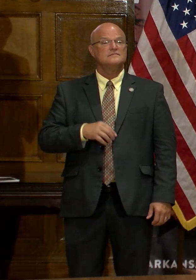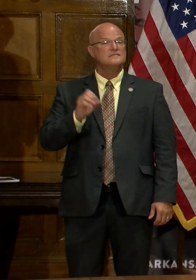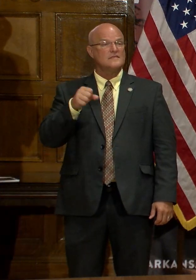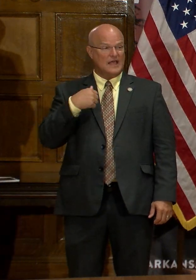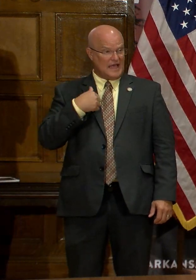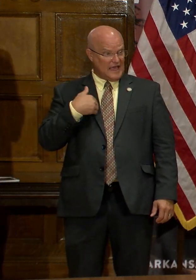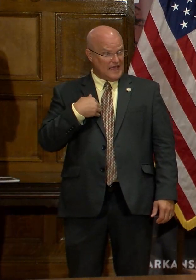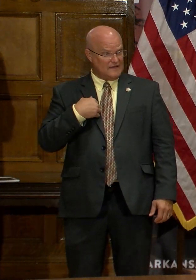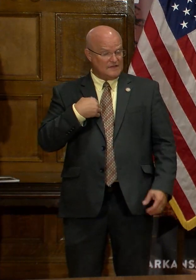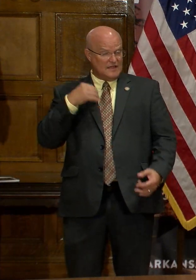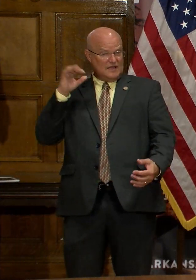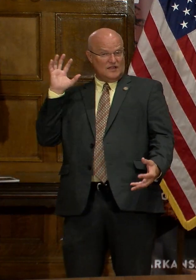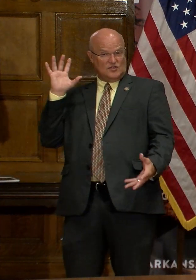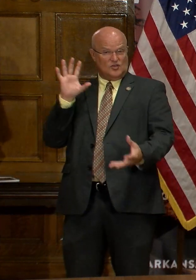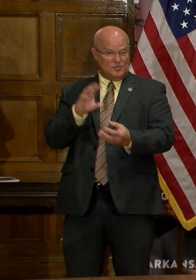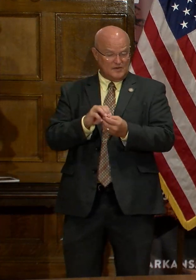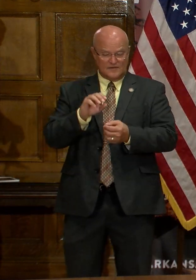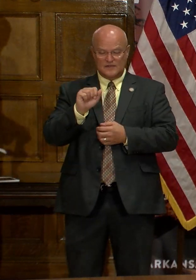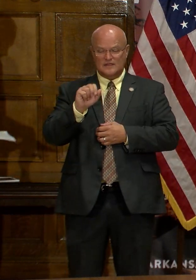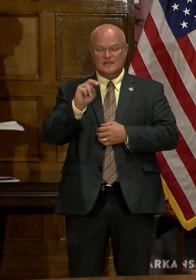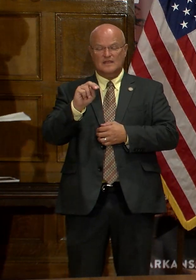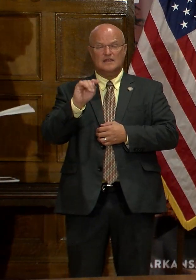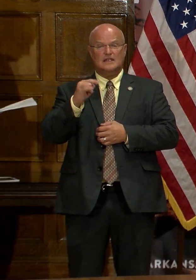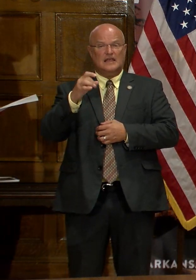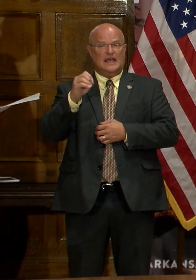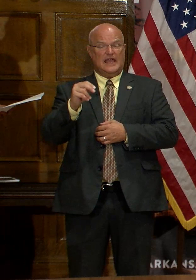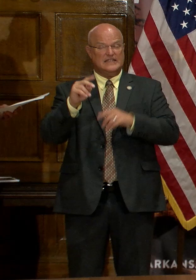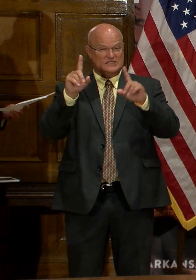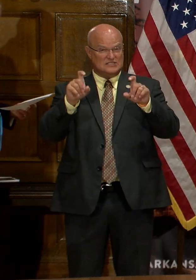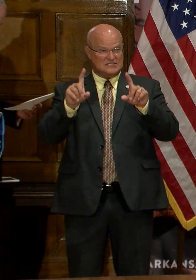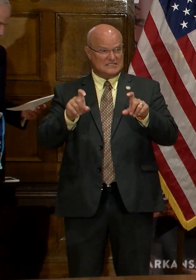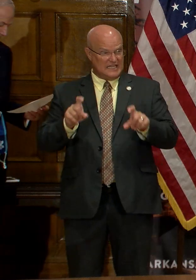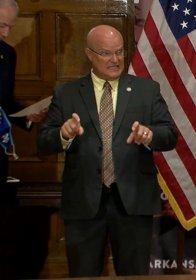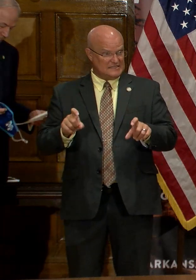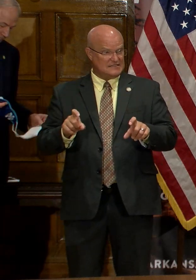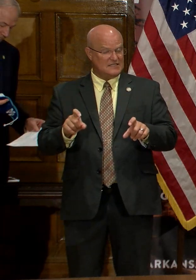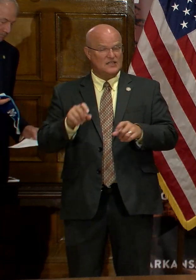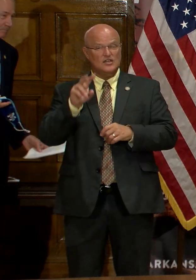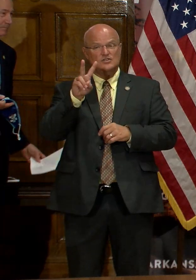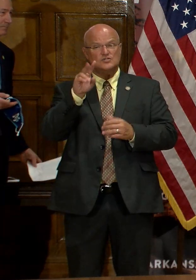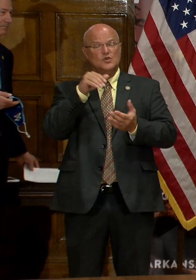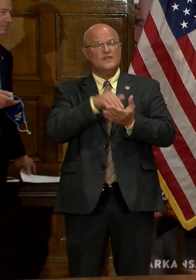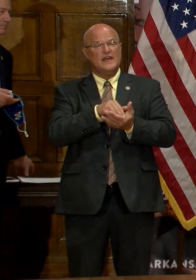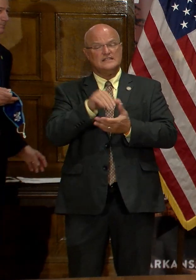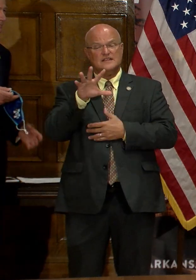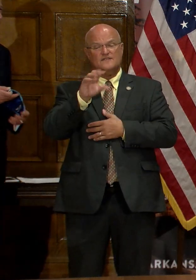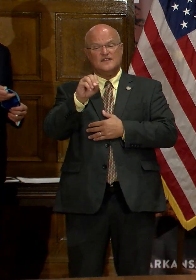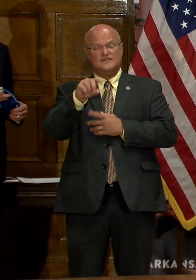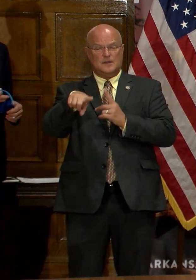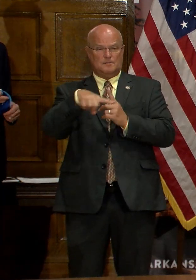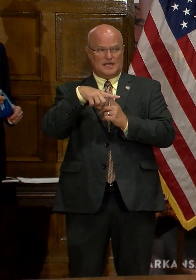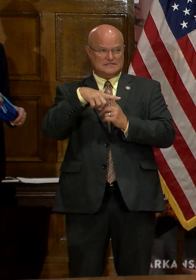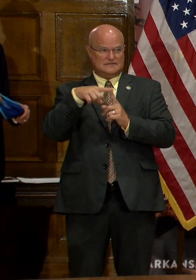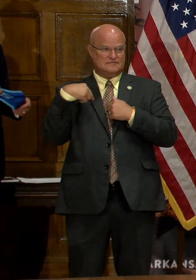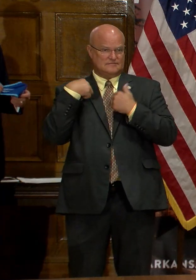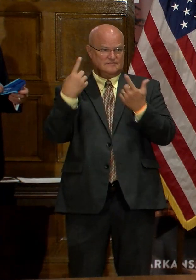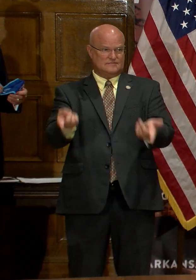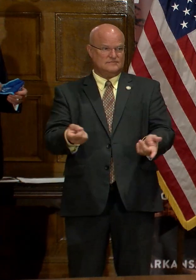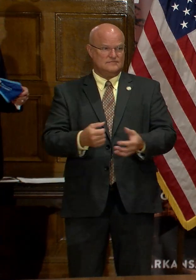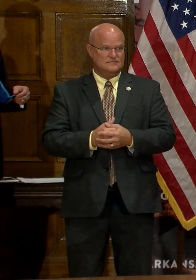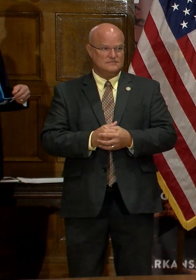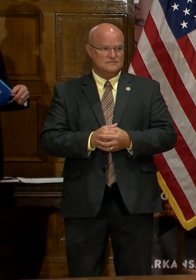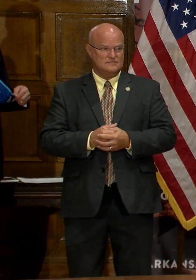Yes, thank you. Cumulatively, since we started receiving antigen test results, 2,050 have been positive.